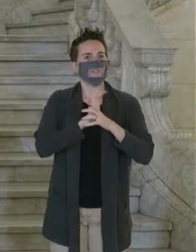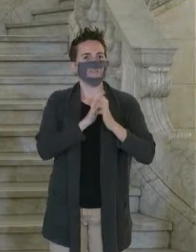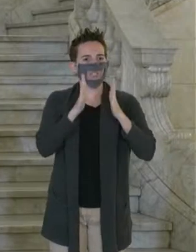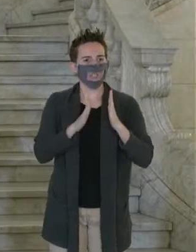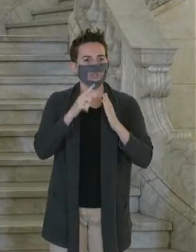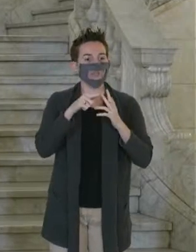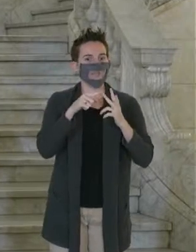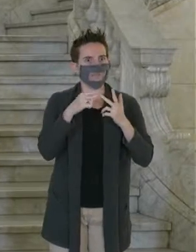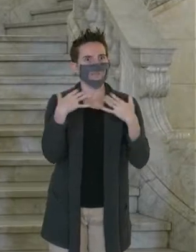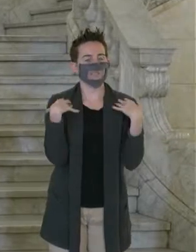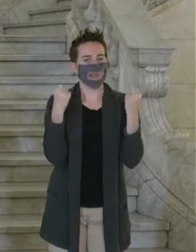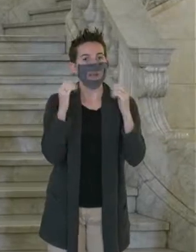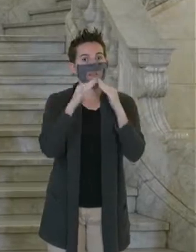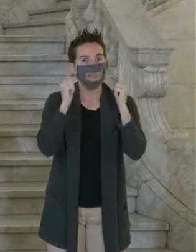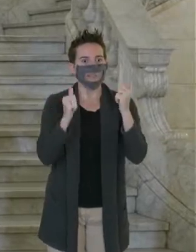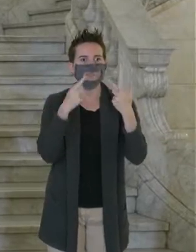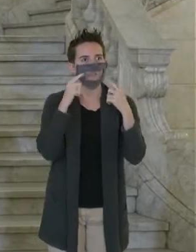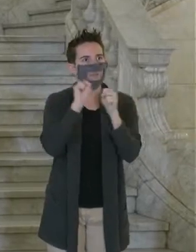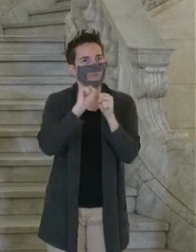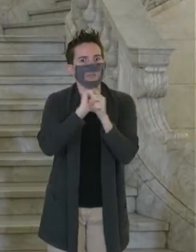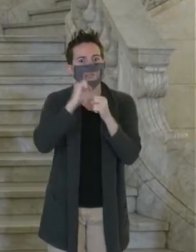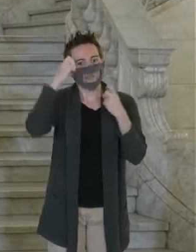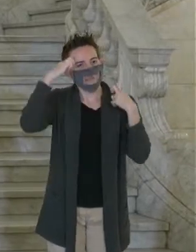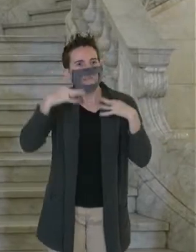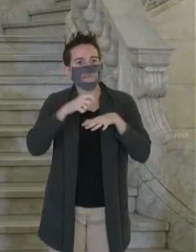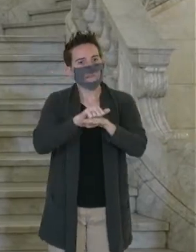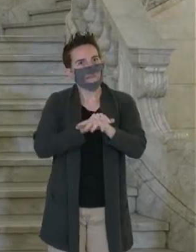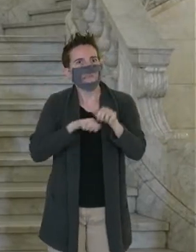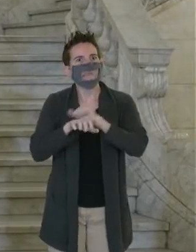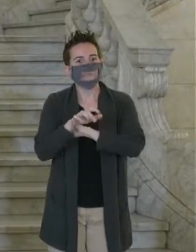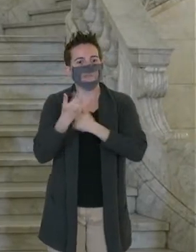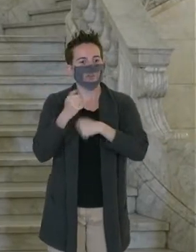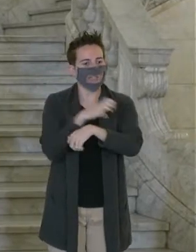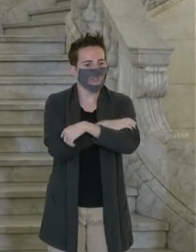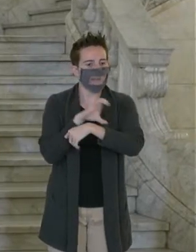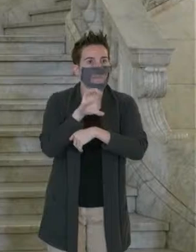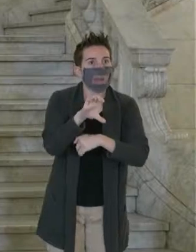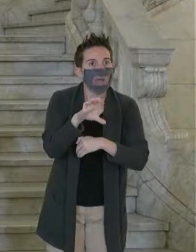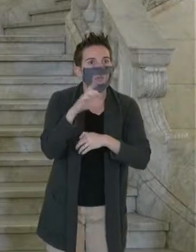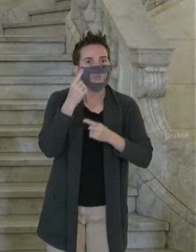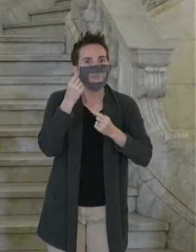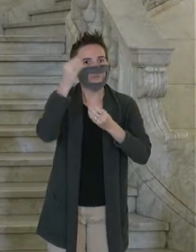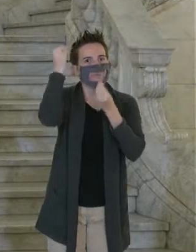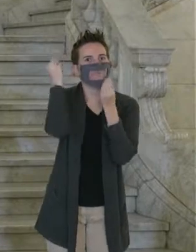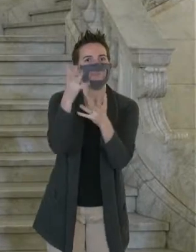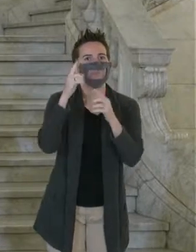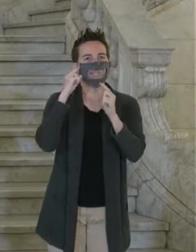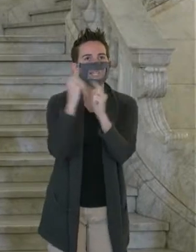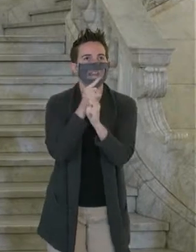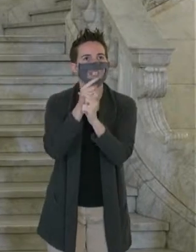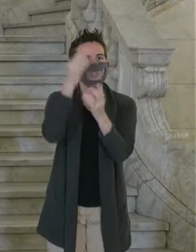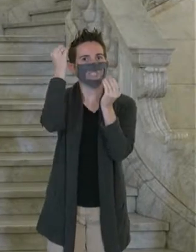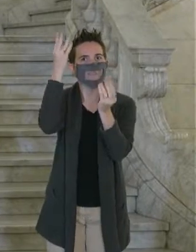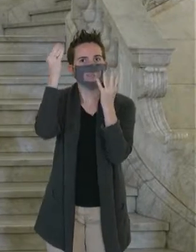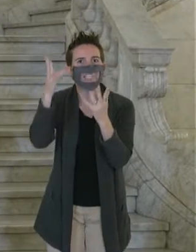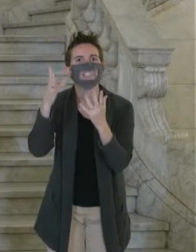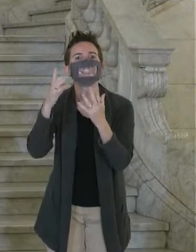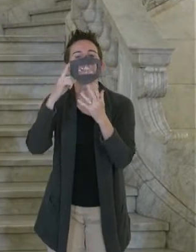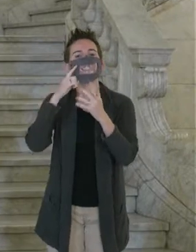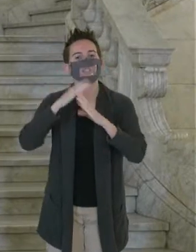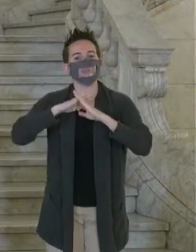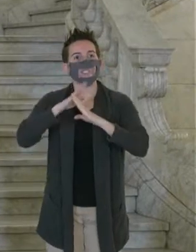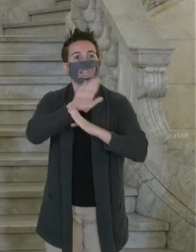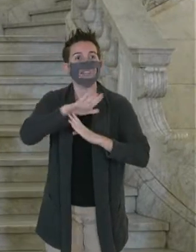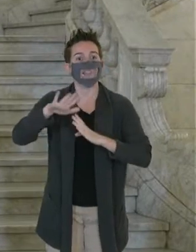systems have worked tirelessly to empower through the provision of accurate information and care to protect the health of